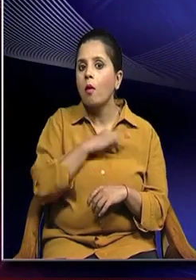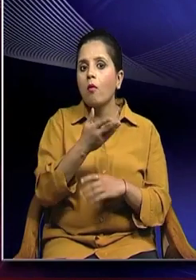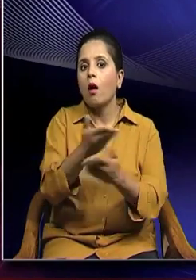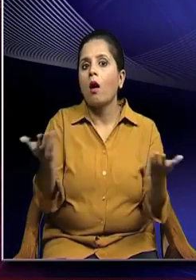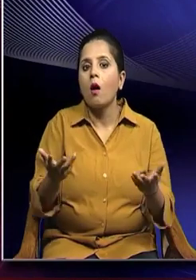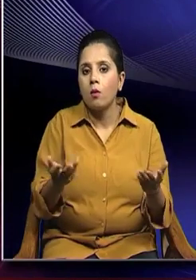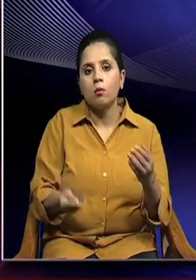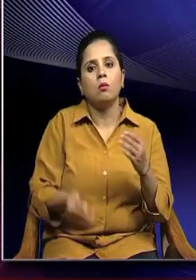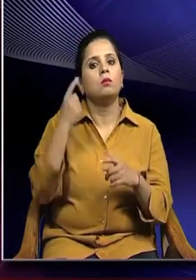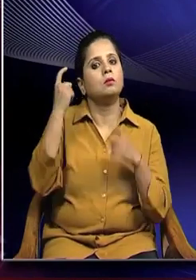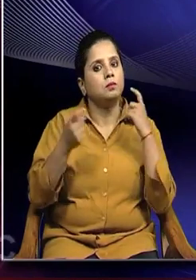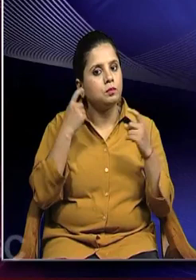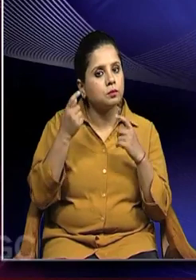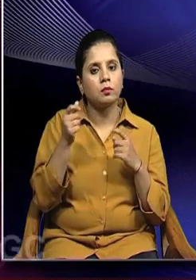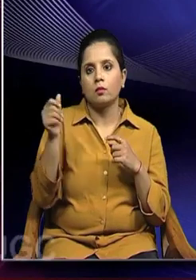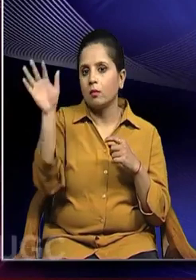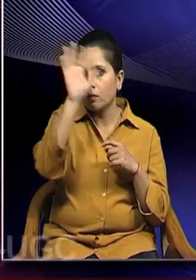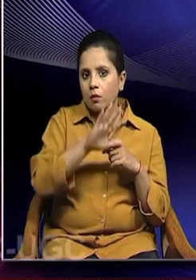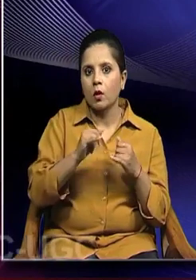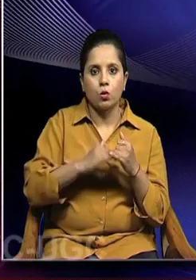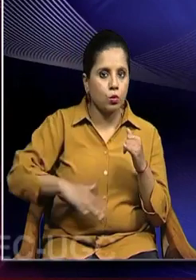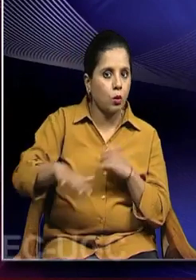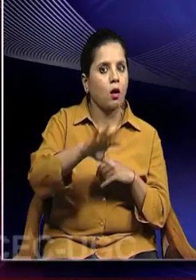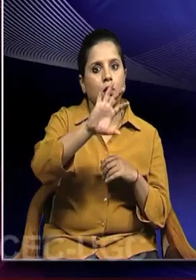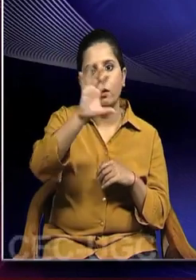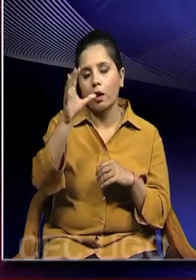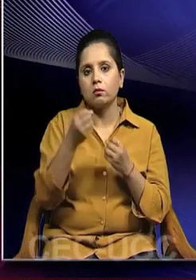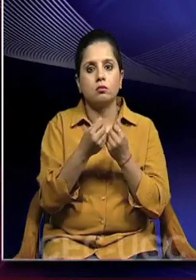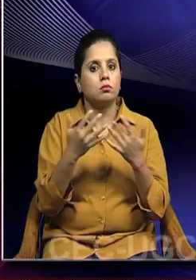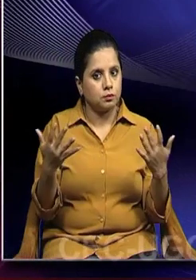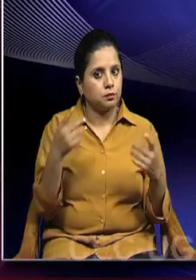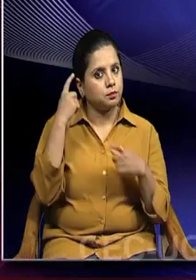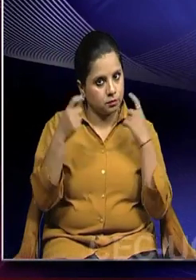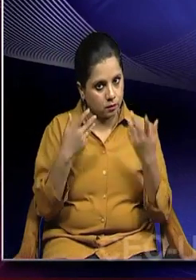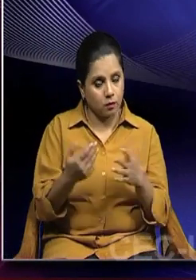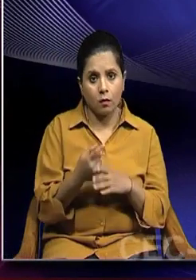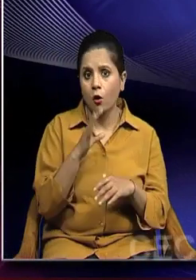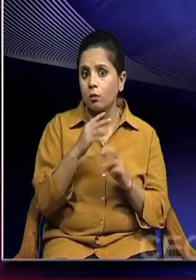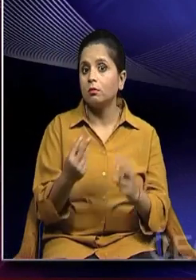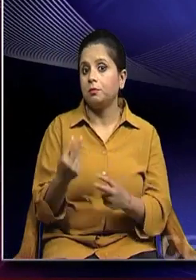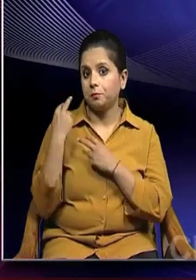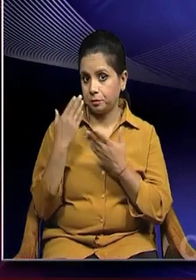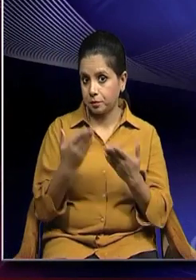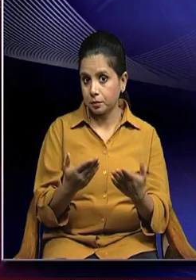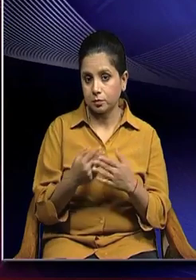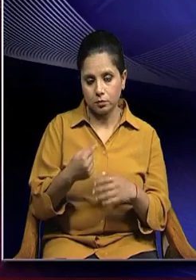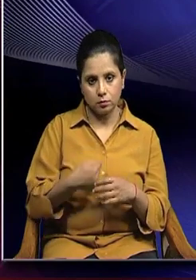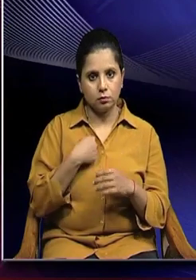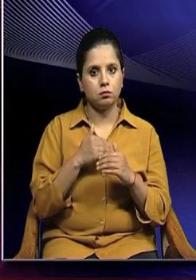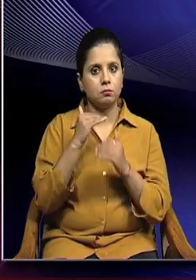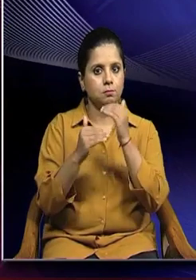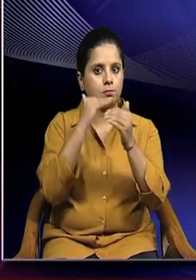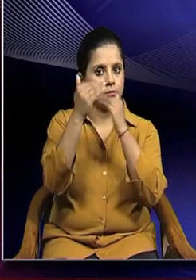at large, the nation at large, which is actually the real reflection of